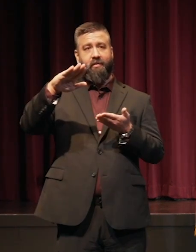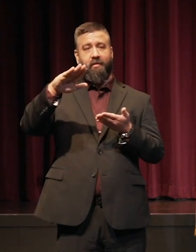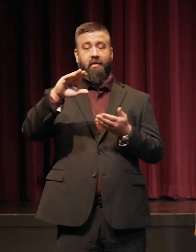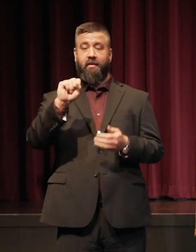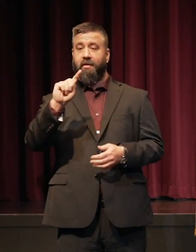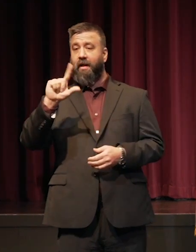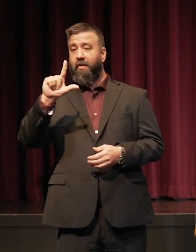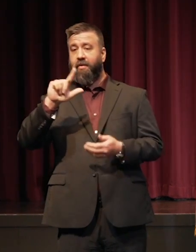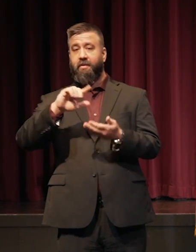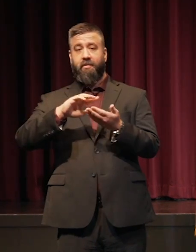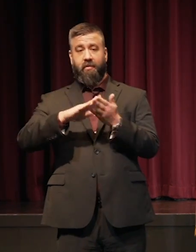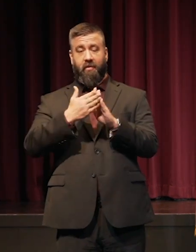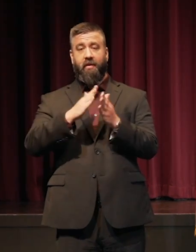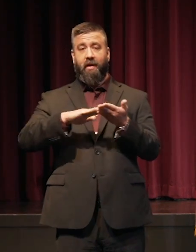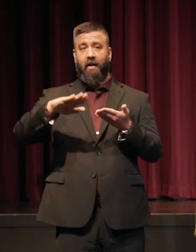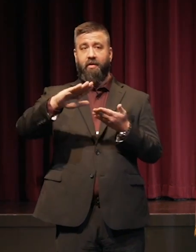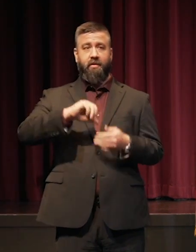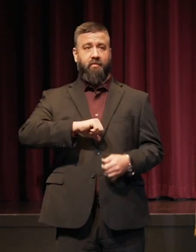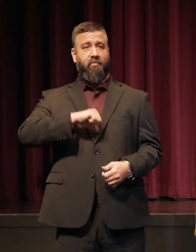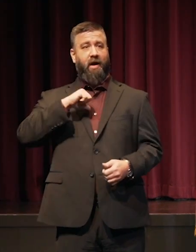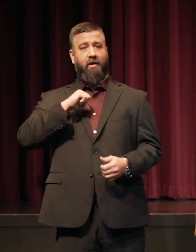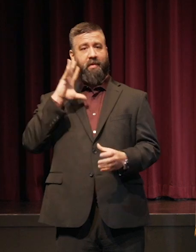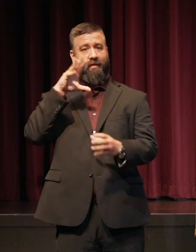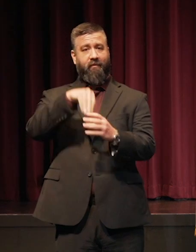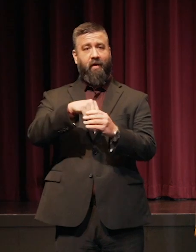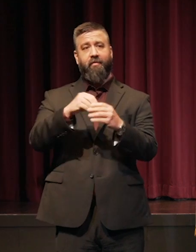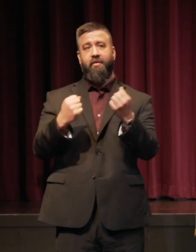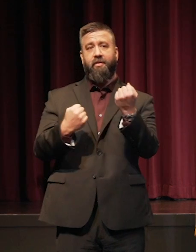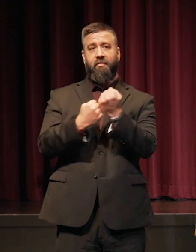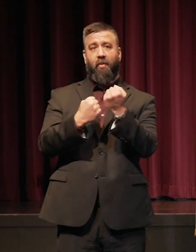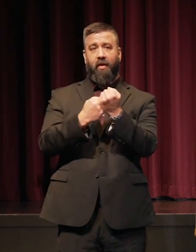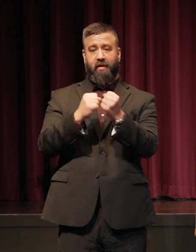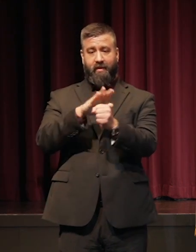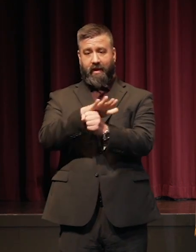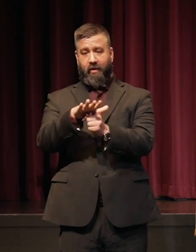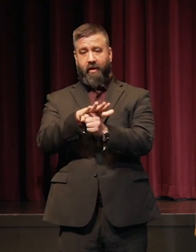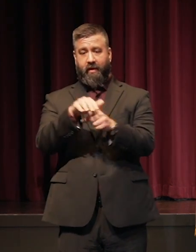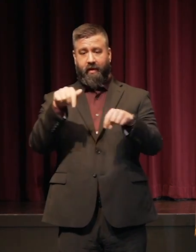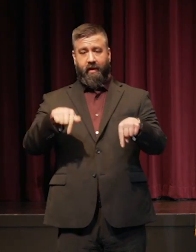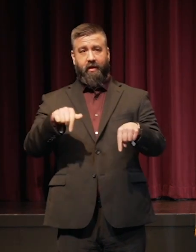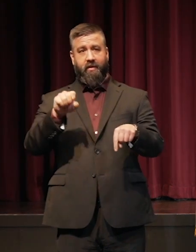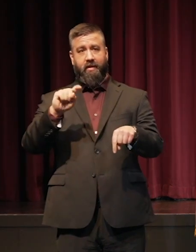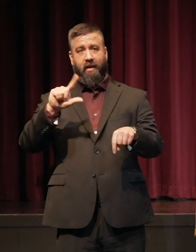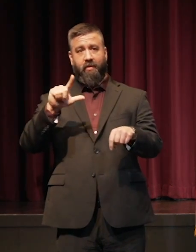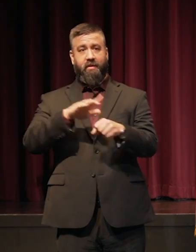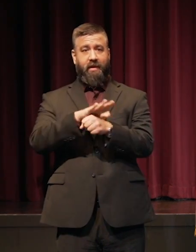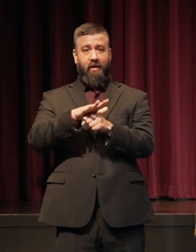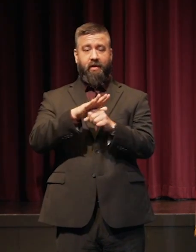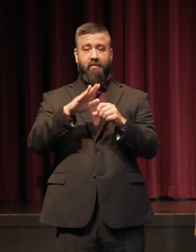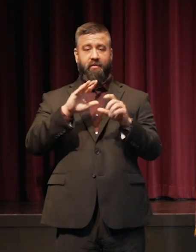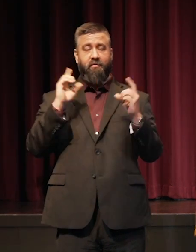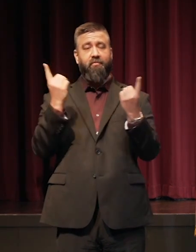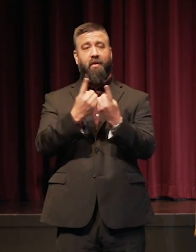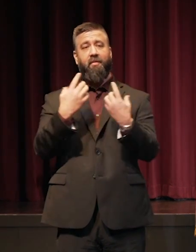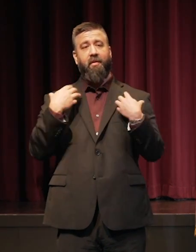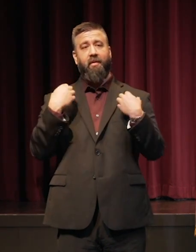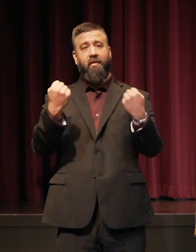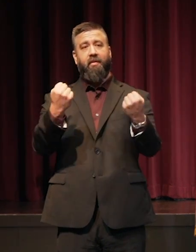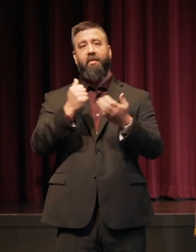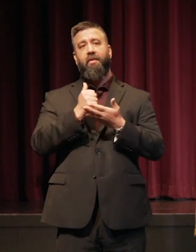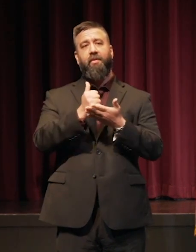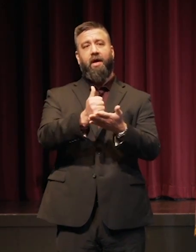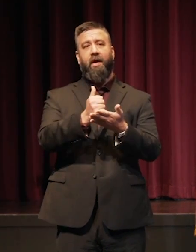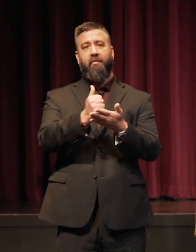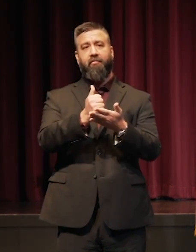Louis Community College is proud to play a part in supporting the region and the St. Louis County Department of Public Health to help